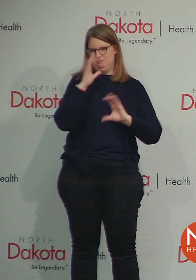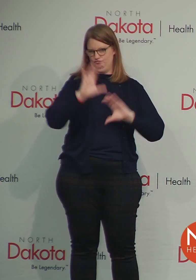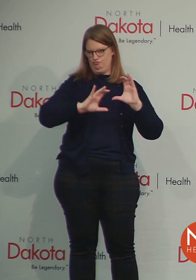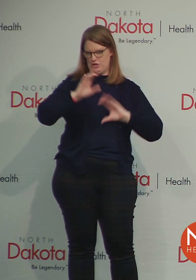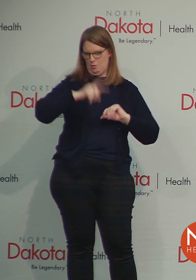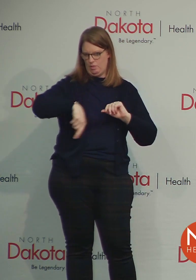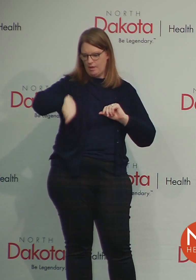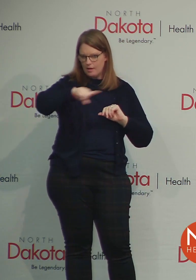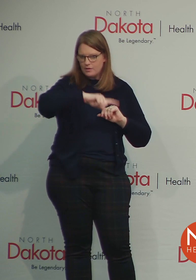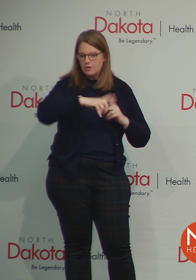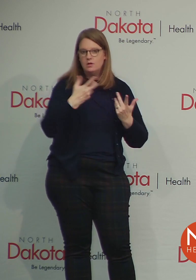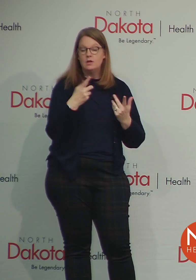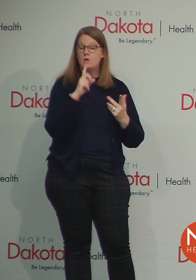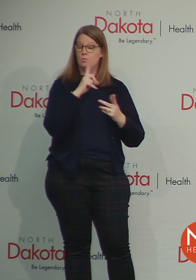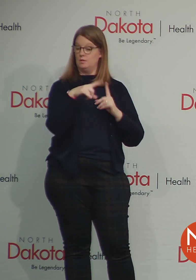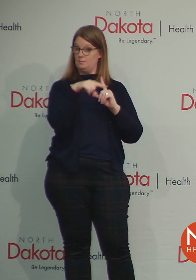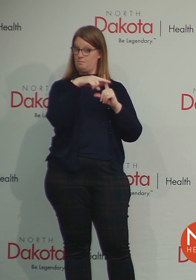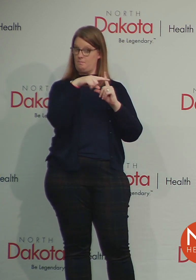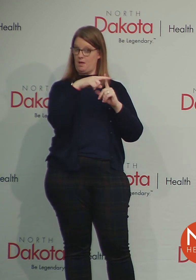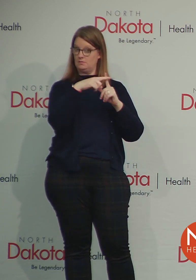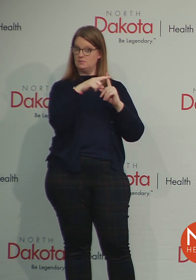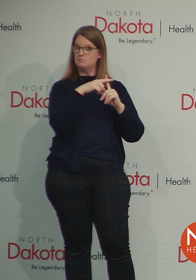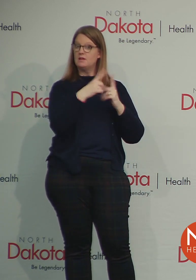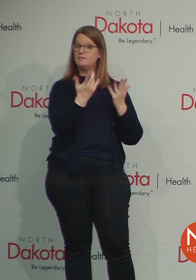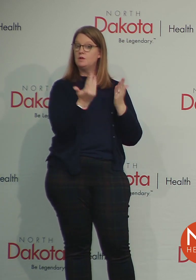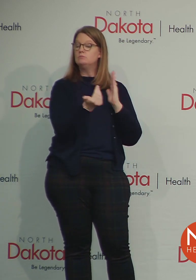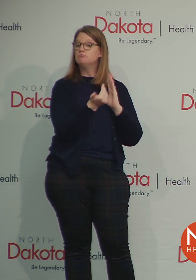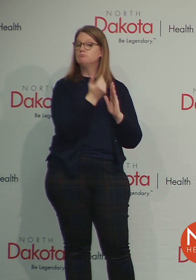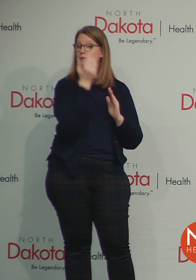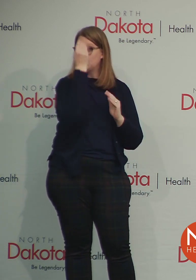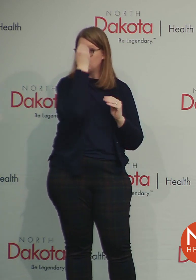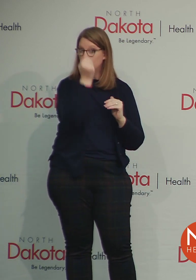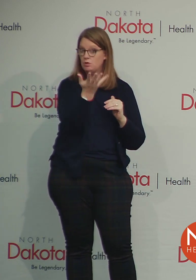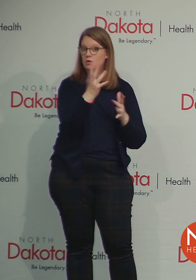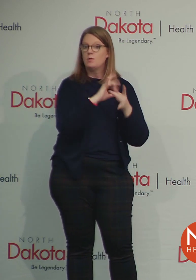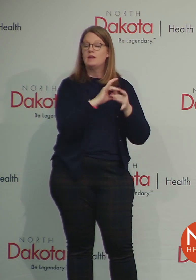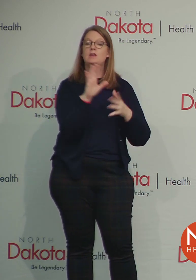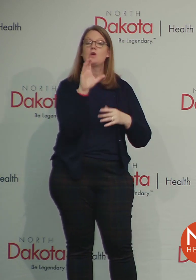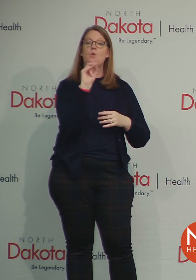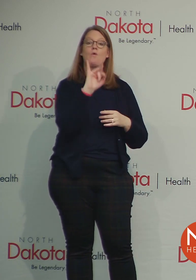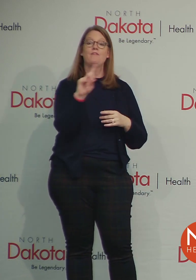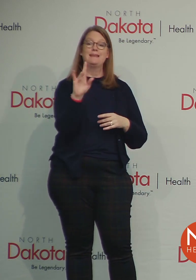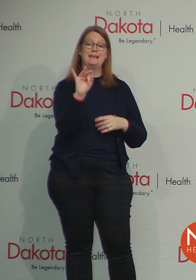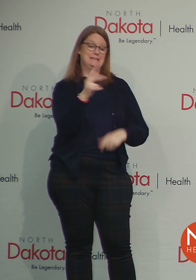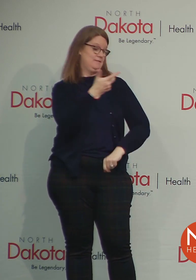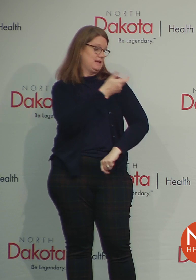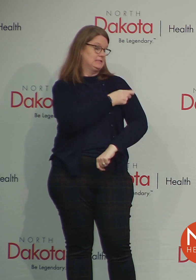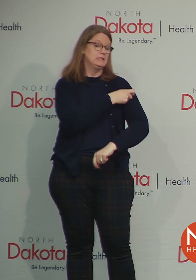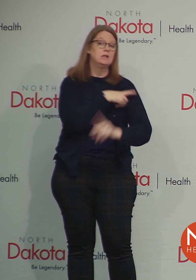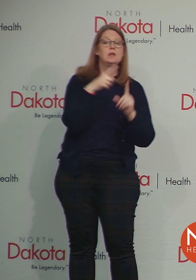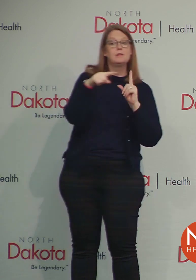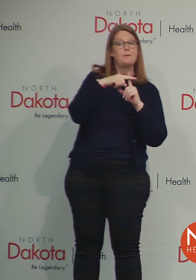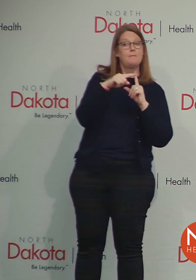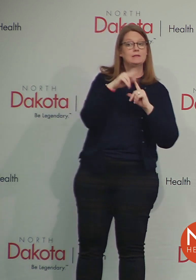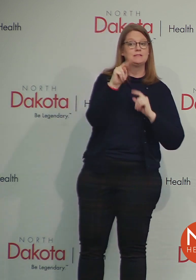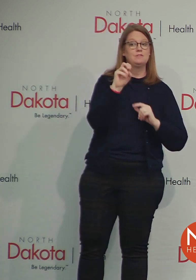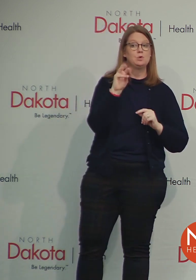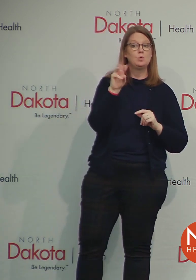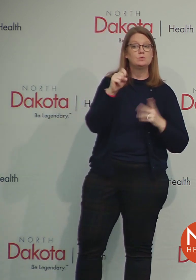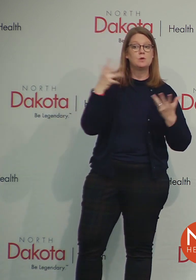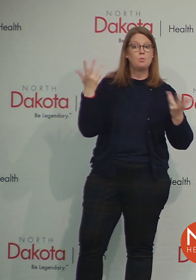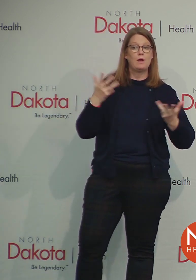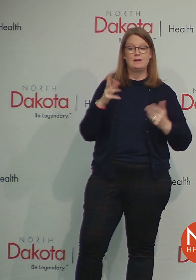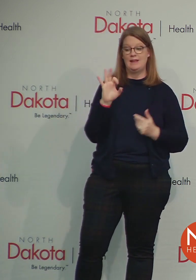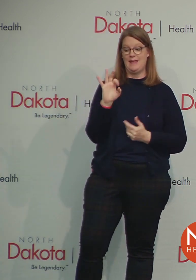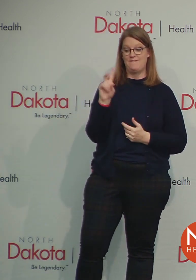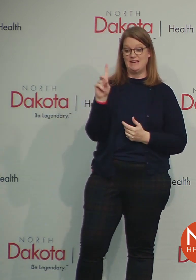there have been some positive developments related to COVID-19 vaccine. And so the positive news this week is that the